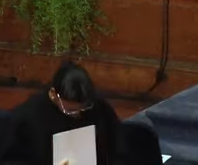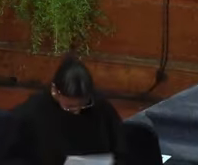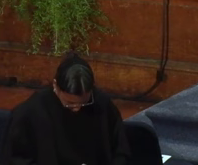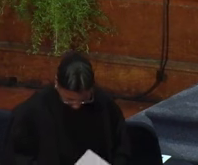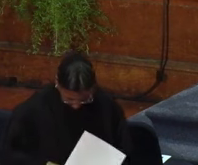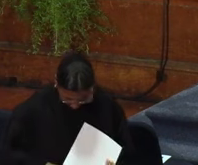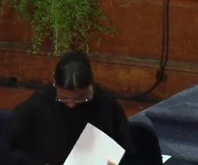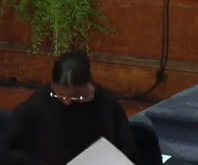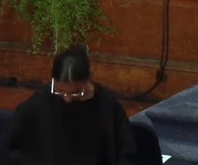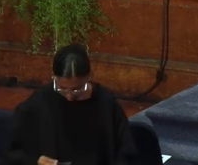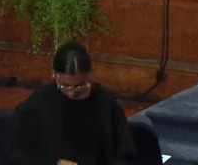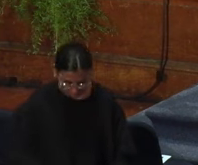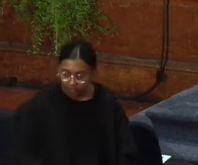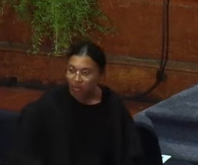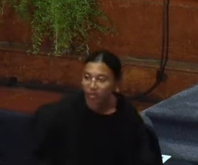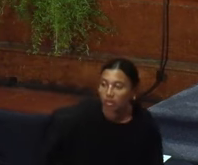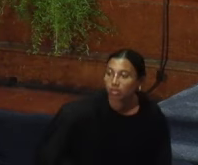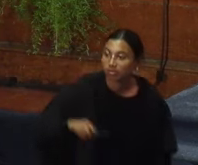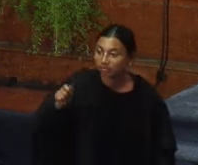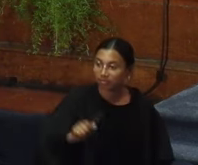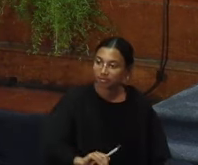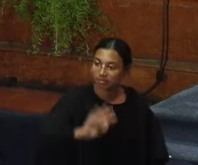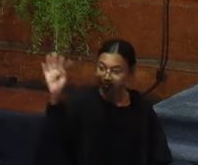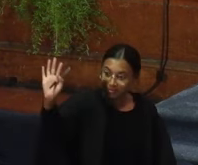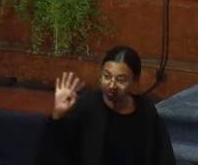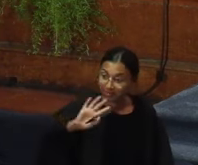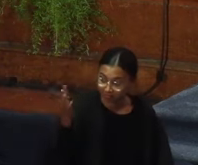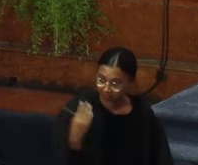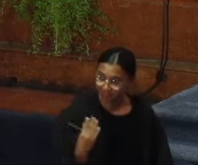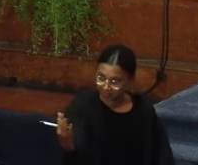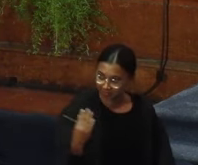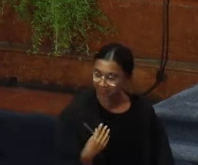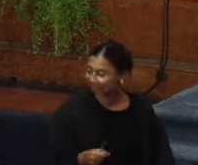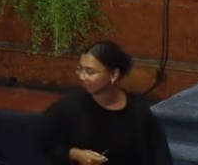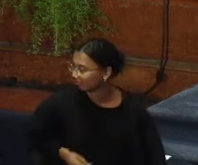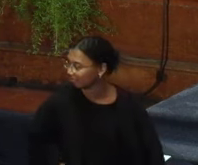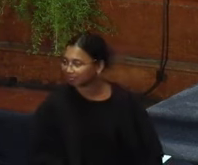For a Bachelor of Landscape Architecture Honours, Deirdre Danielle Goyerman.